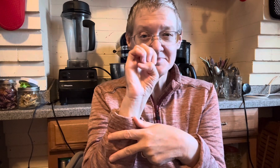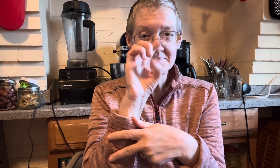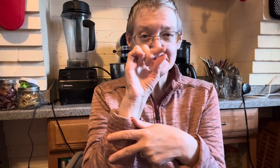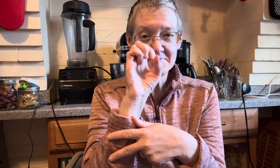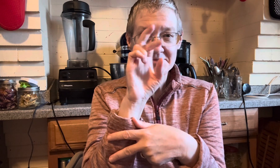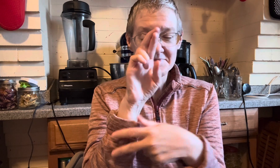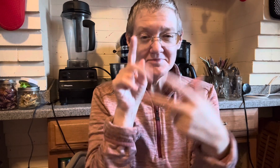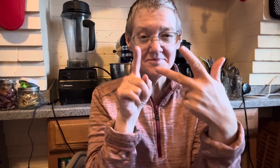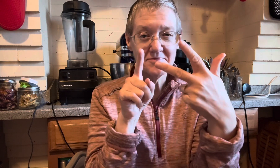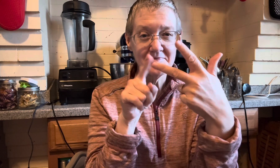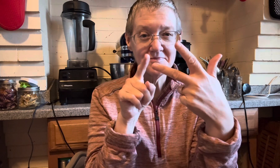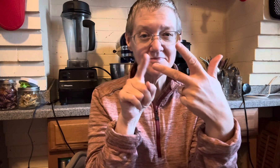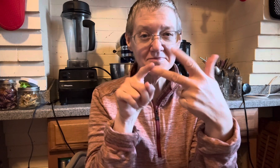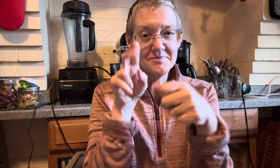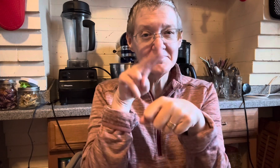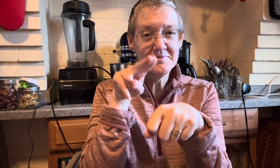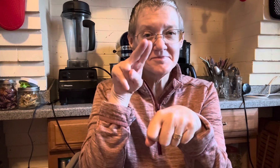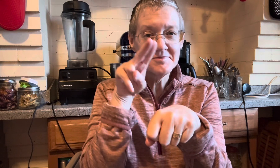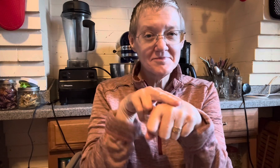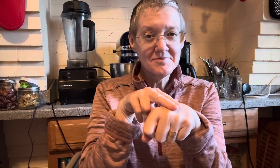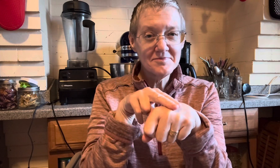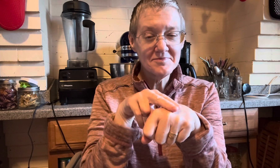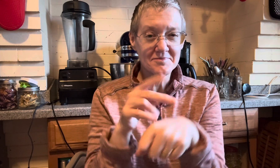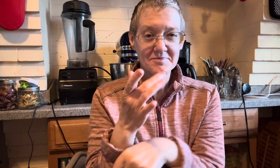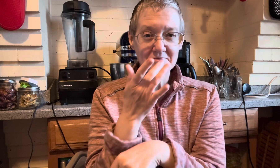vinegar, and there's natural flavoring.